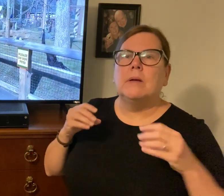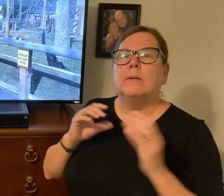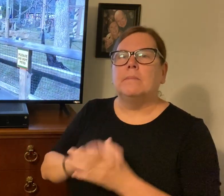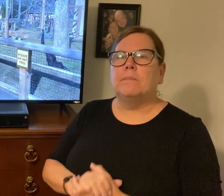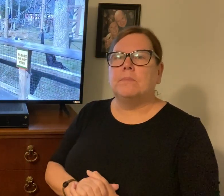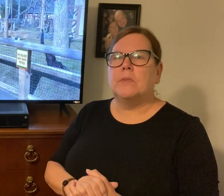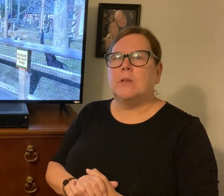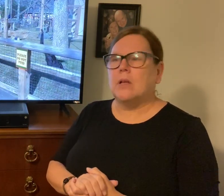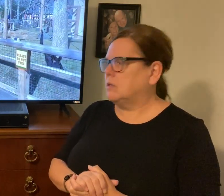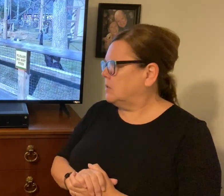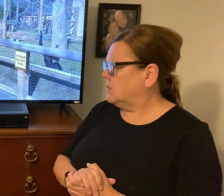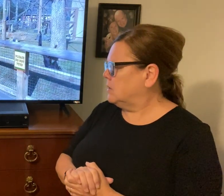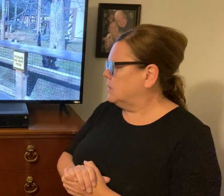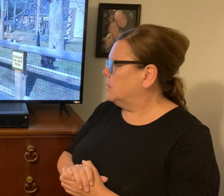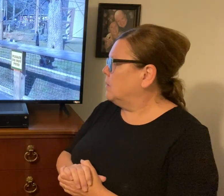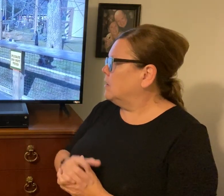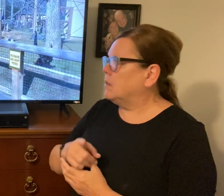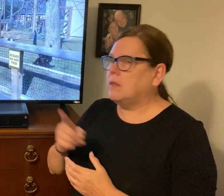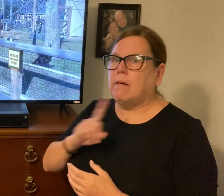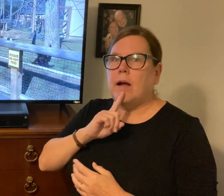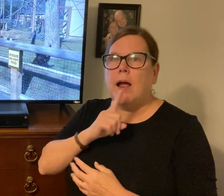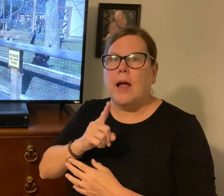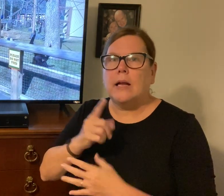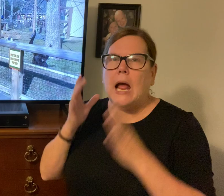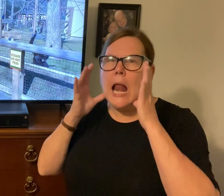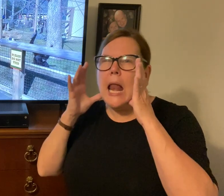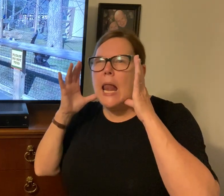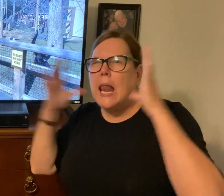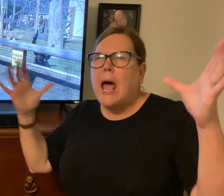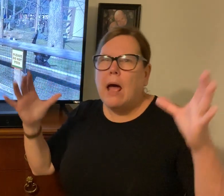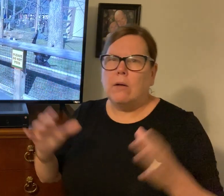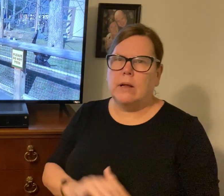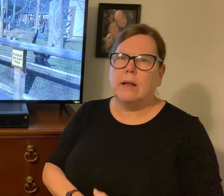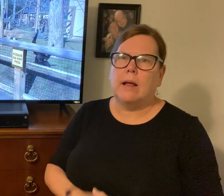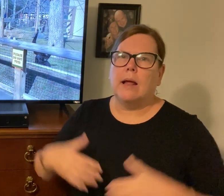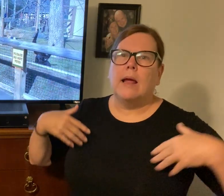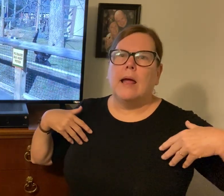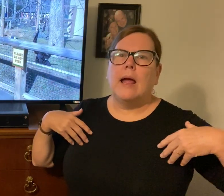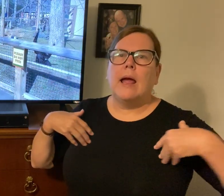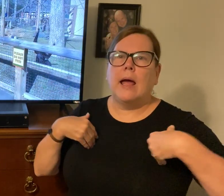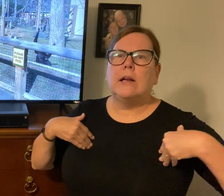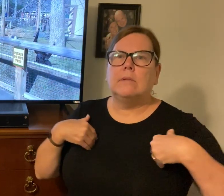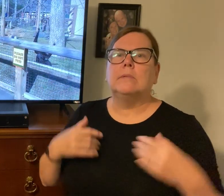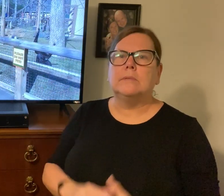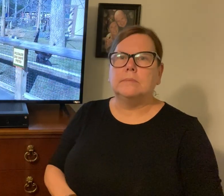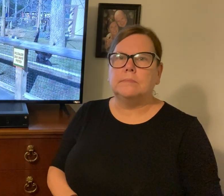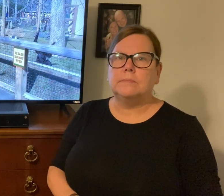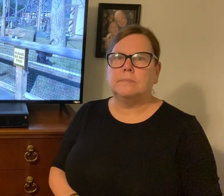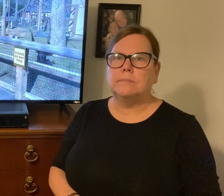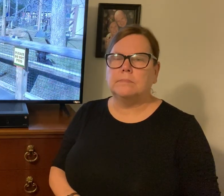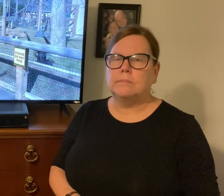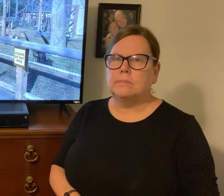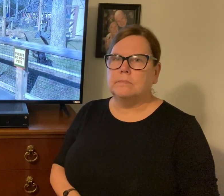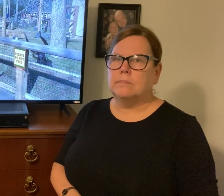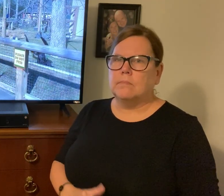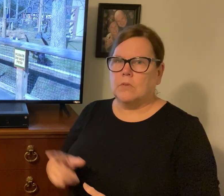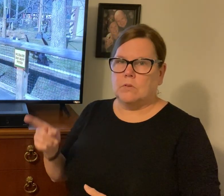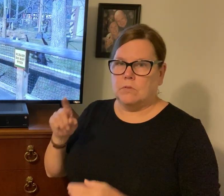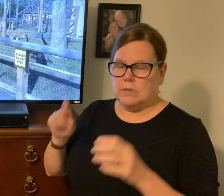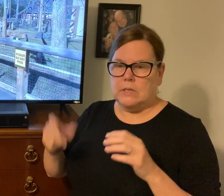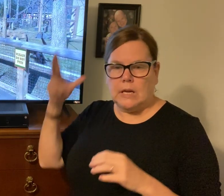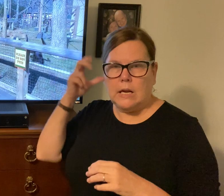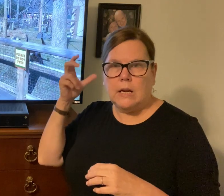and it's a little lower, but they are actually the loudest land animal. So howlers, loudest land animals, siamangs, if you guys have